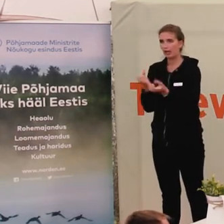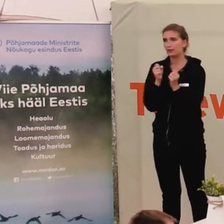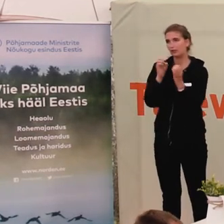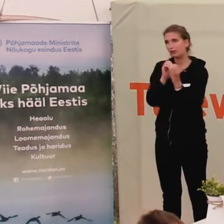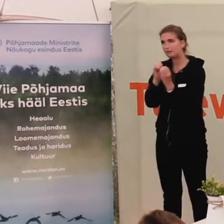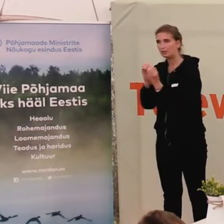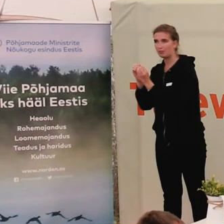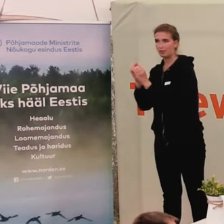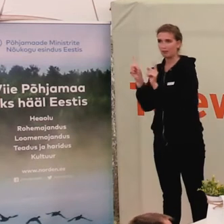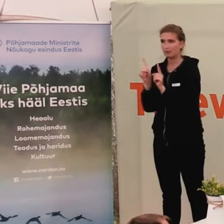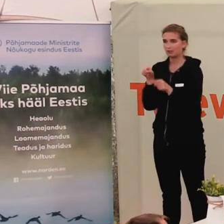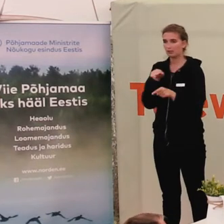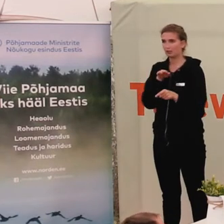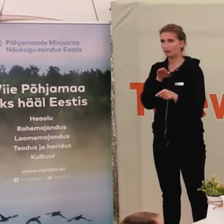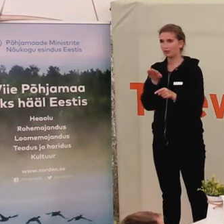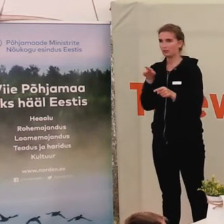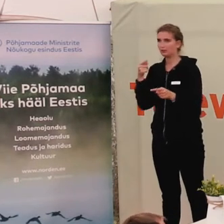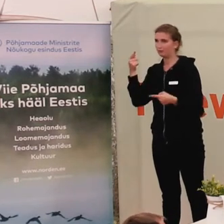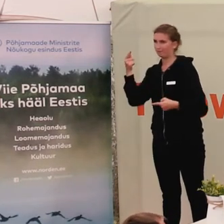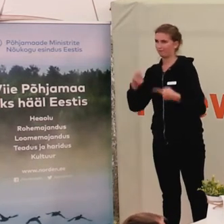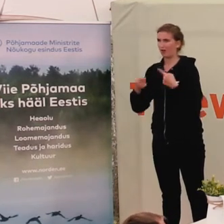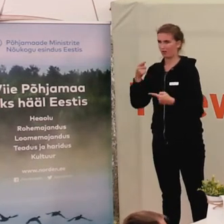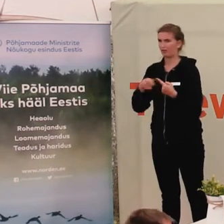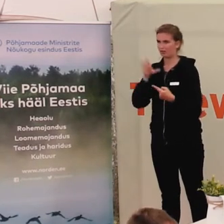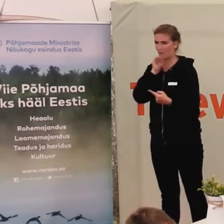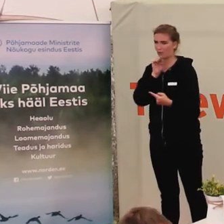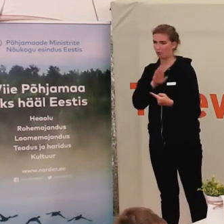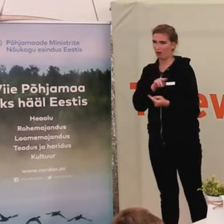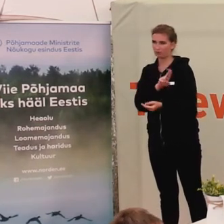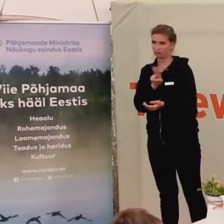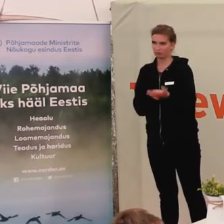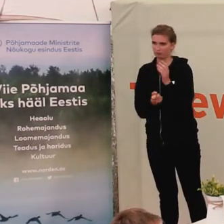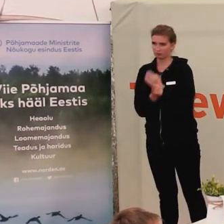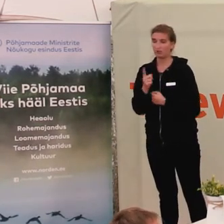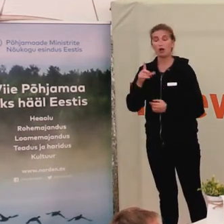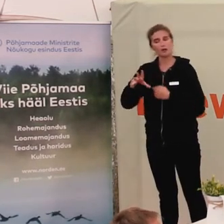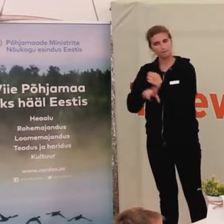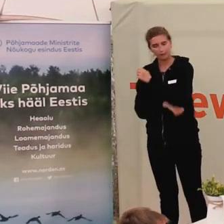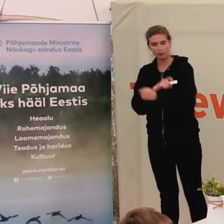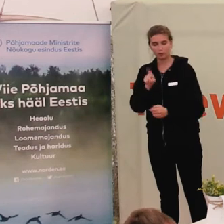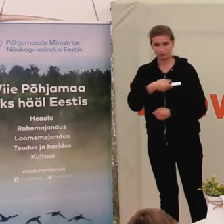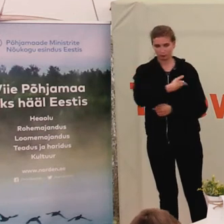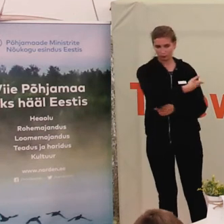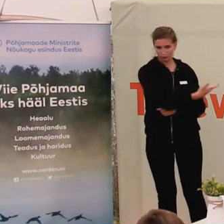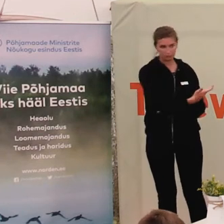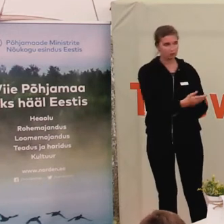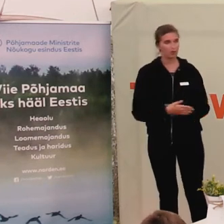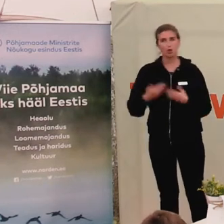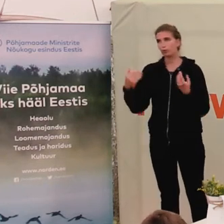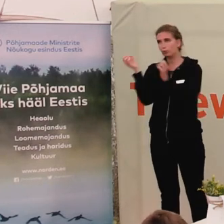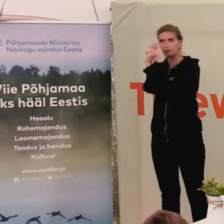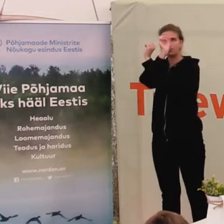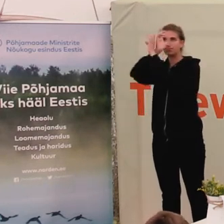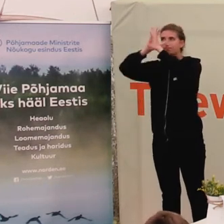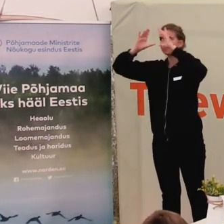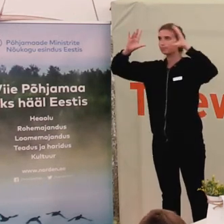are is quite vague in that sense. Okay, but the very last question for each and every one of you. So now you can dream big. It